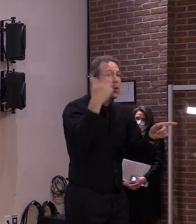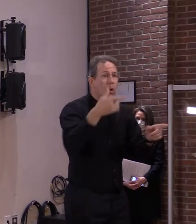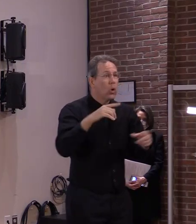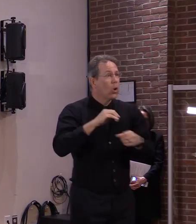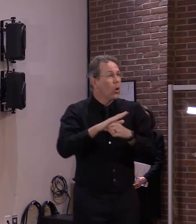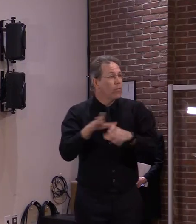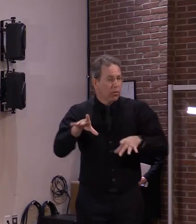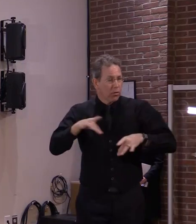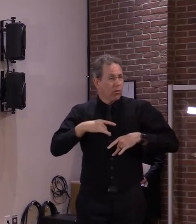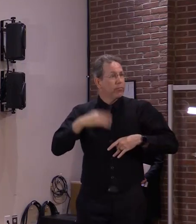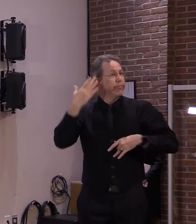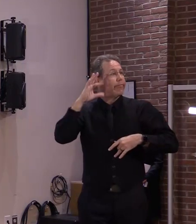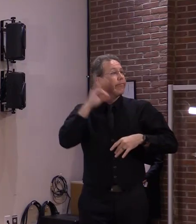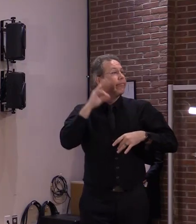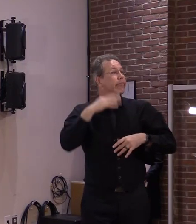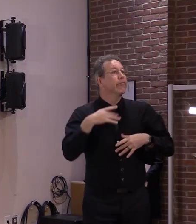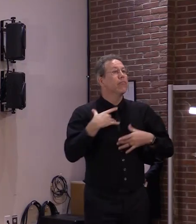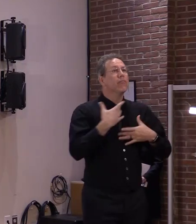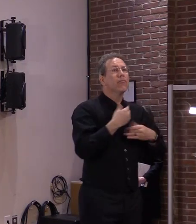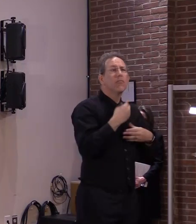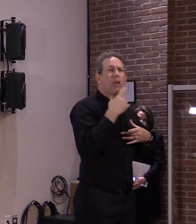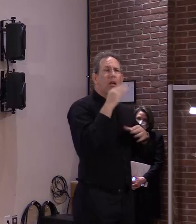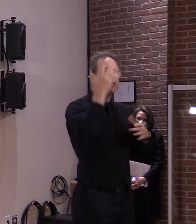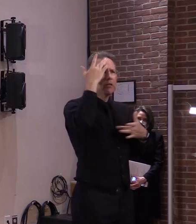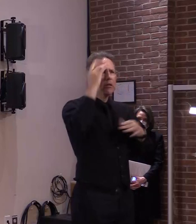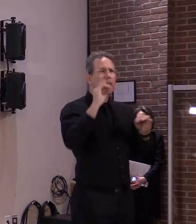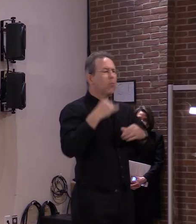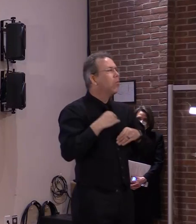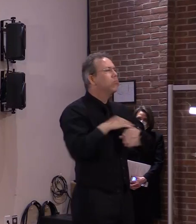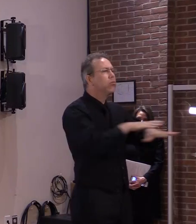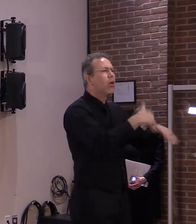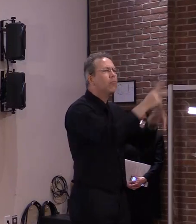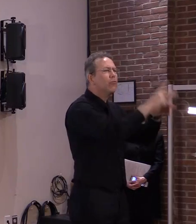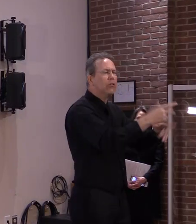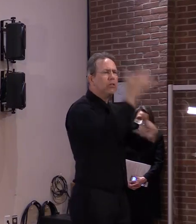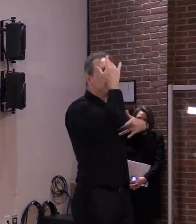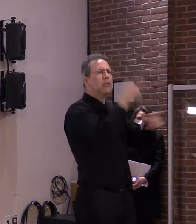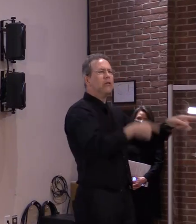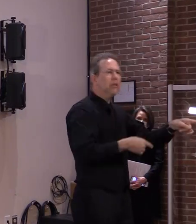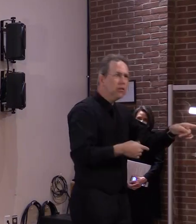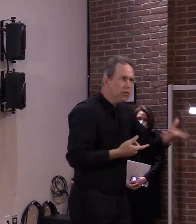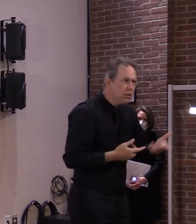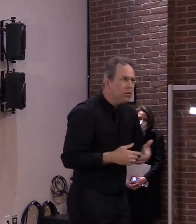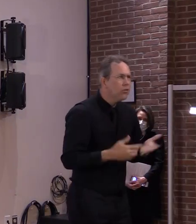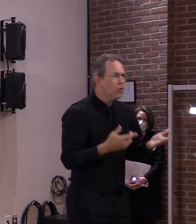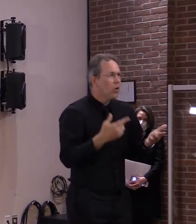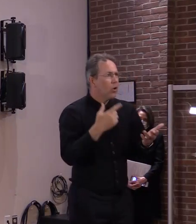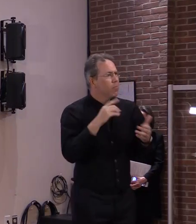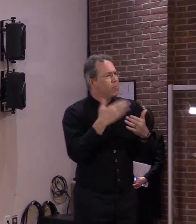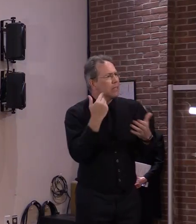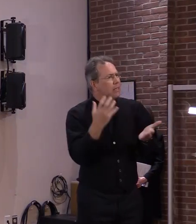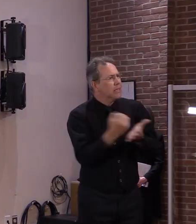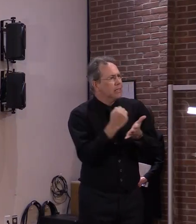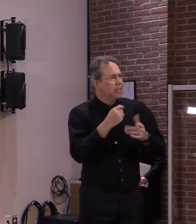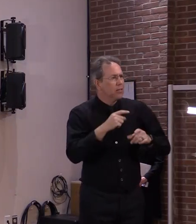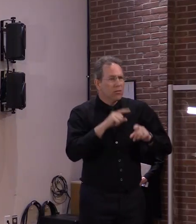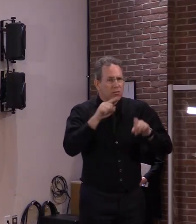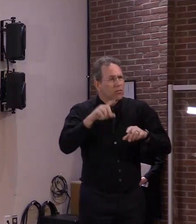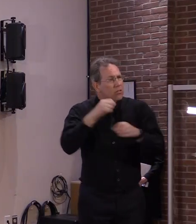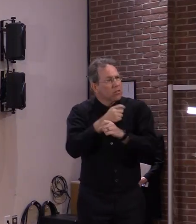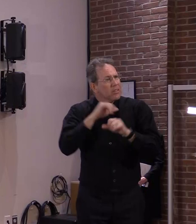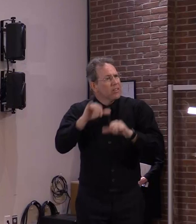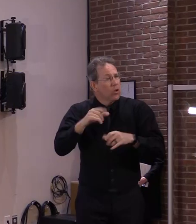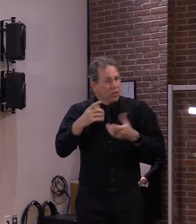and away from others while they await their result. This is how we make sure everyone gets the appropriate guidance